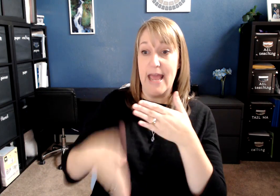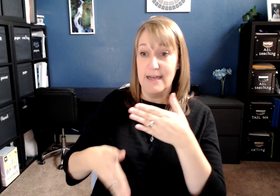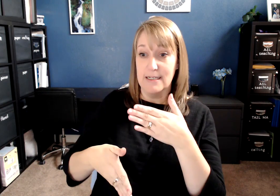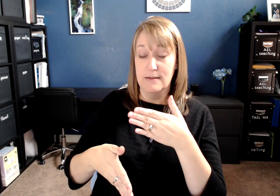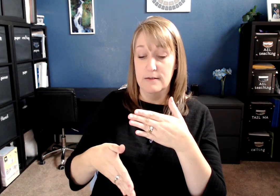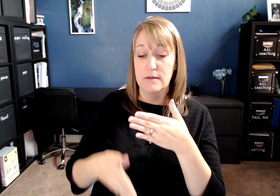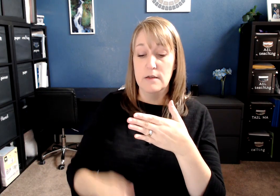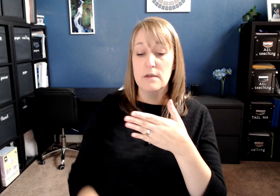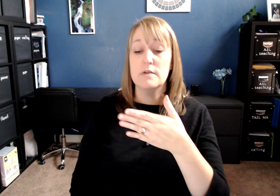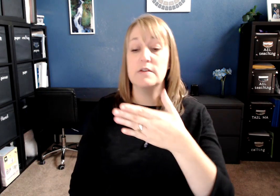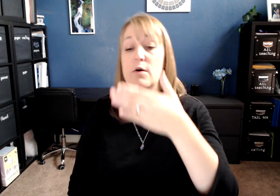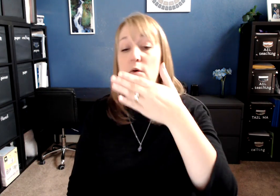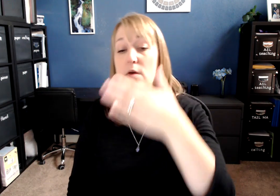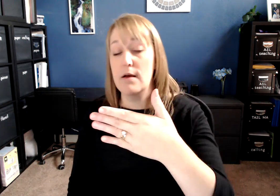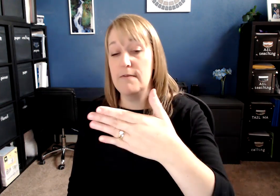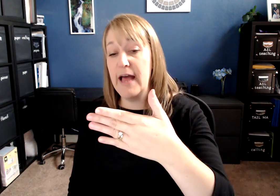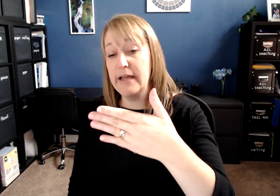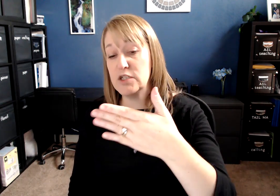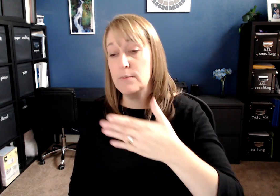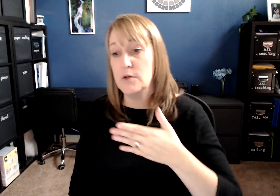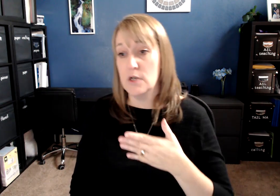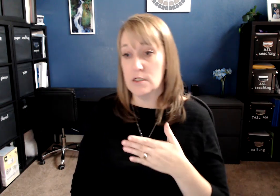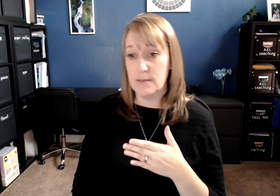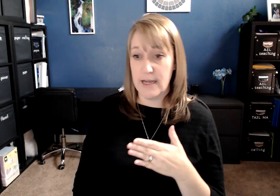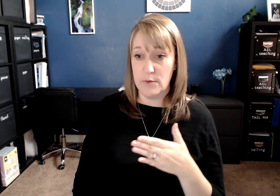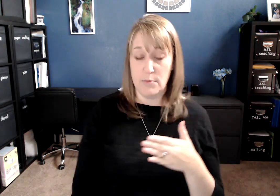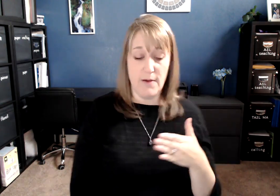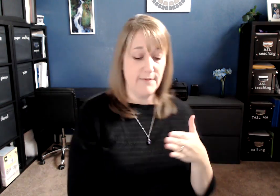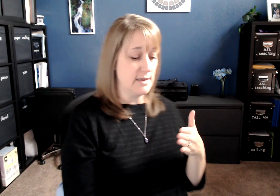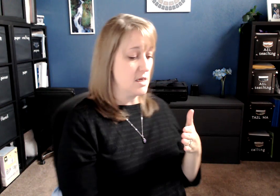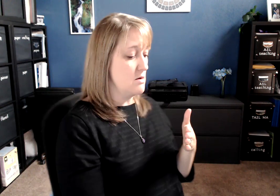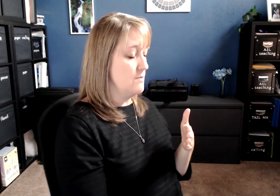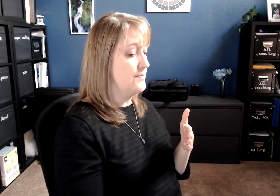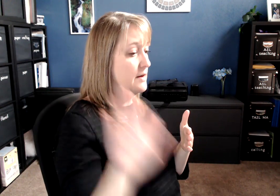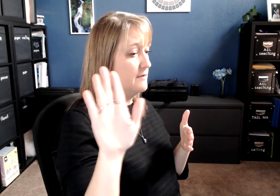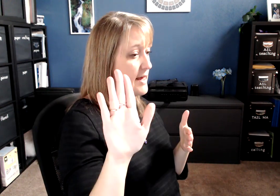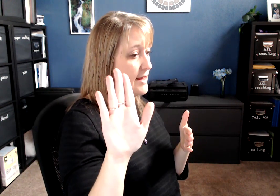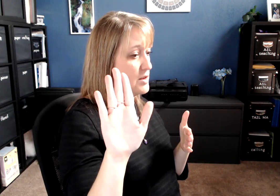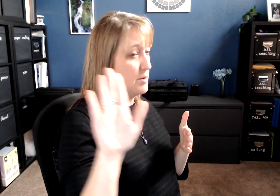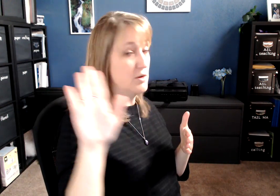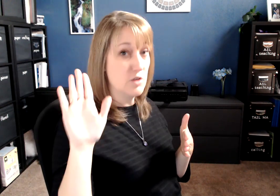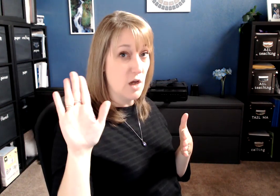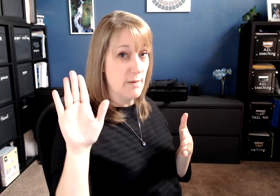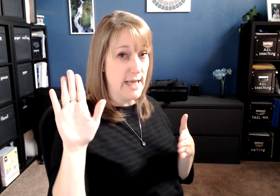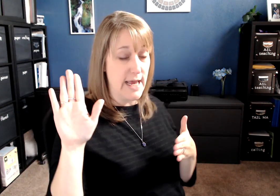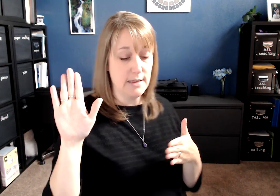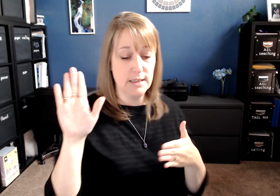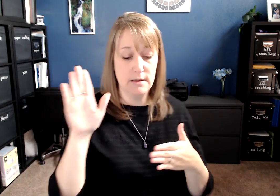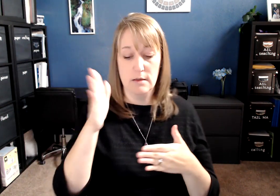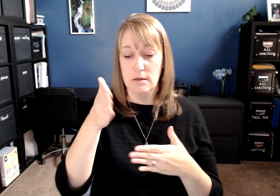end. So a flat hand shape on your non-dominant hand with your palm facing you, flat hand shape on your dominant hand,